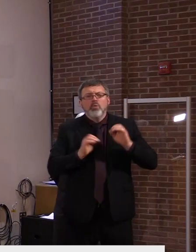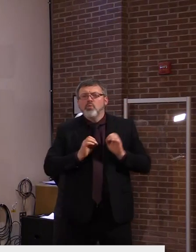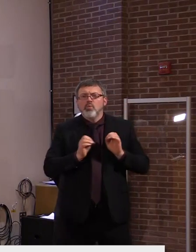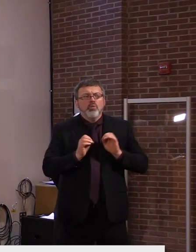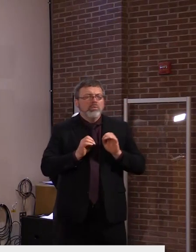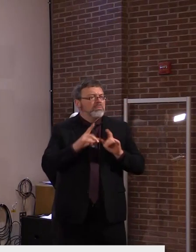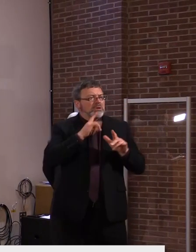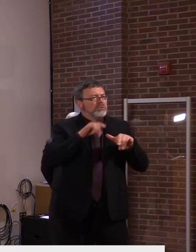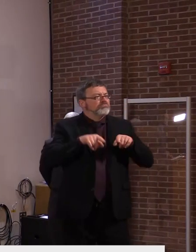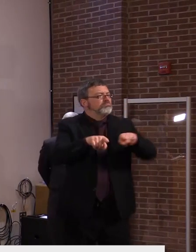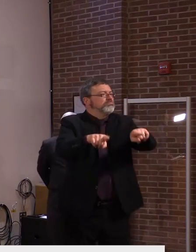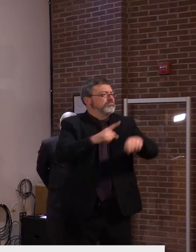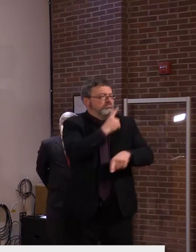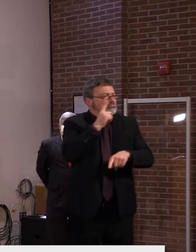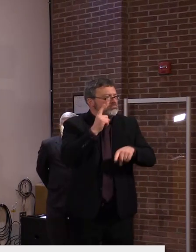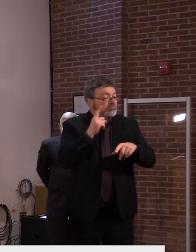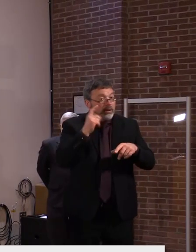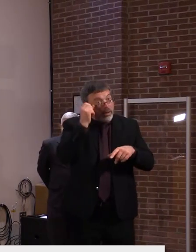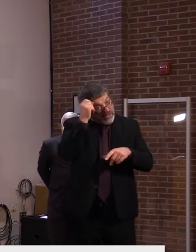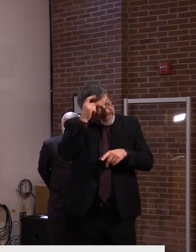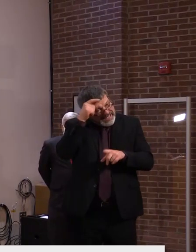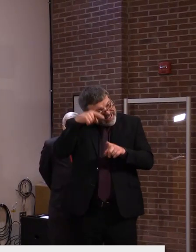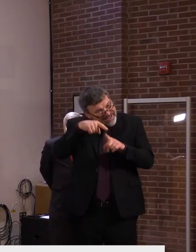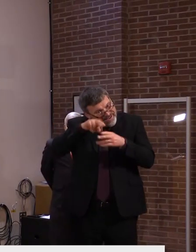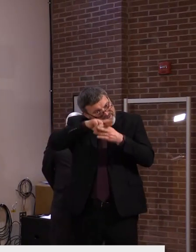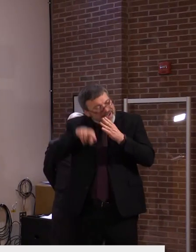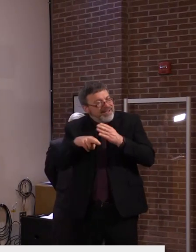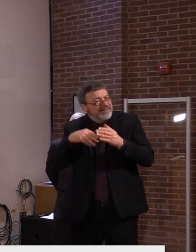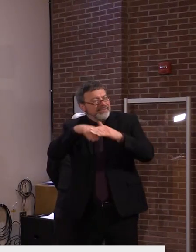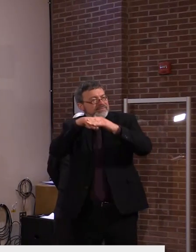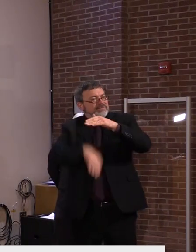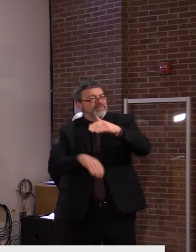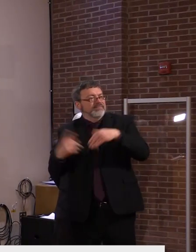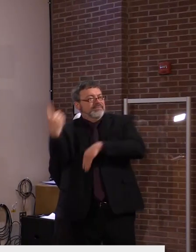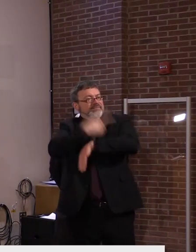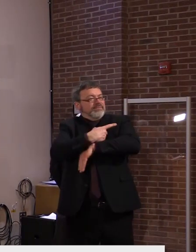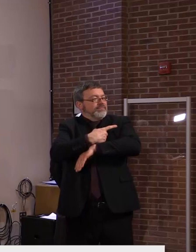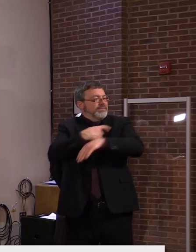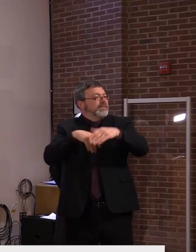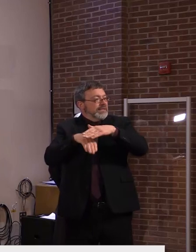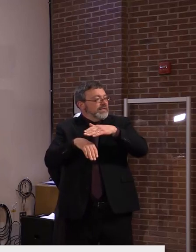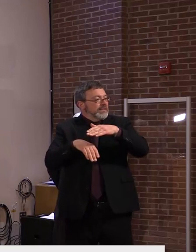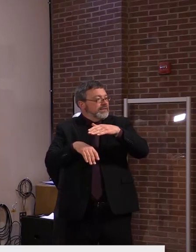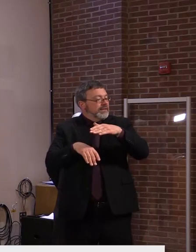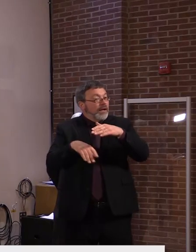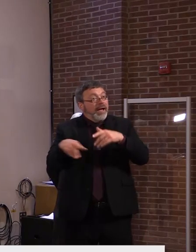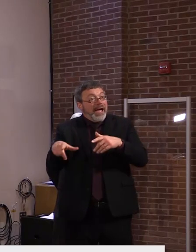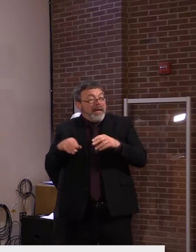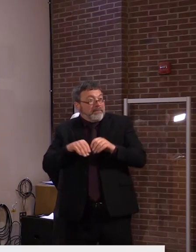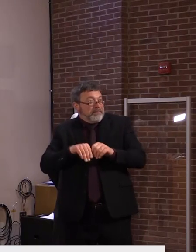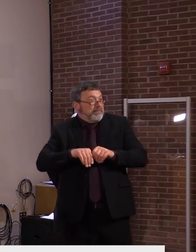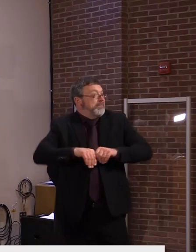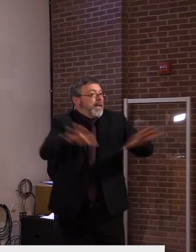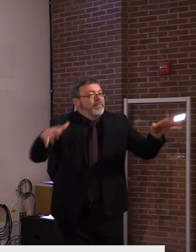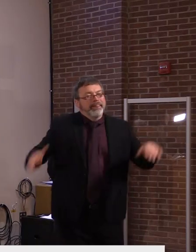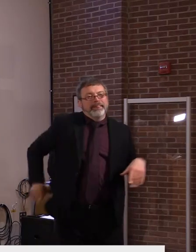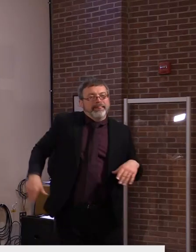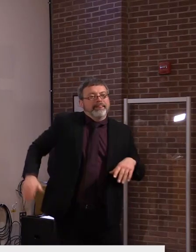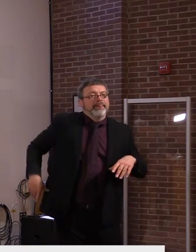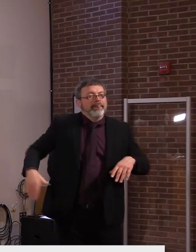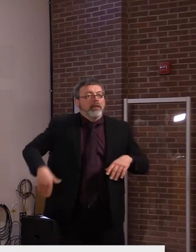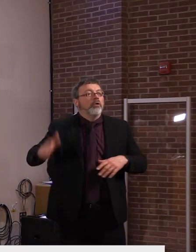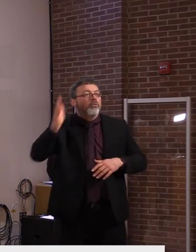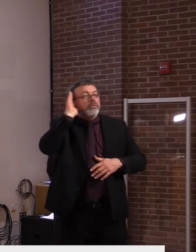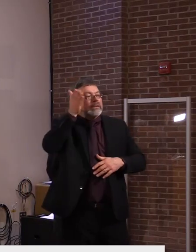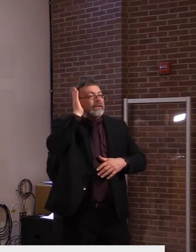quicker result. These are not widely available. And as the Secretary alluded to, these are tests that if the